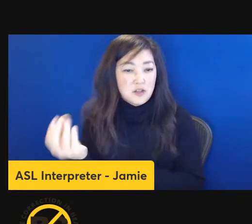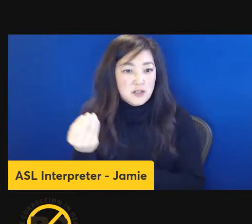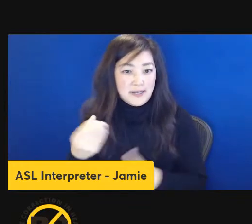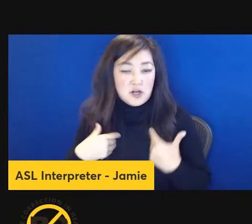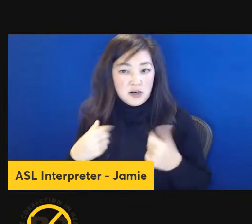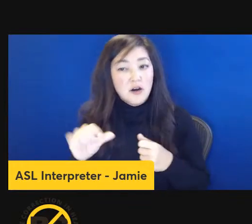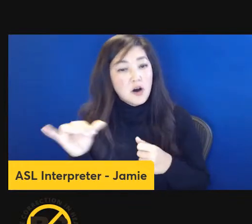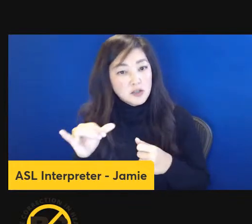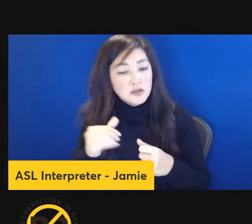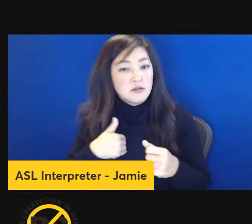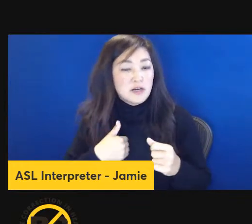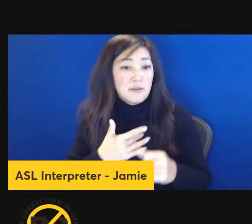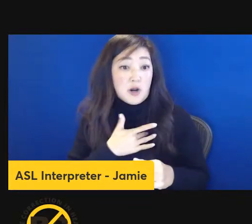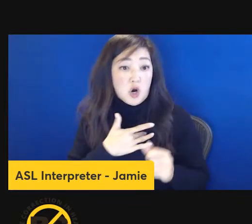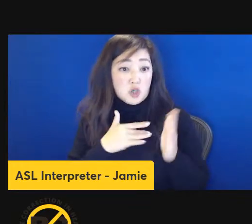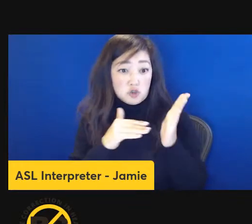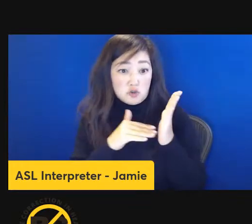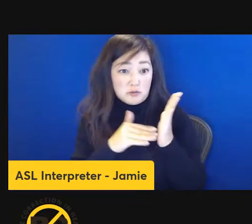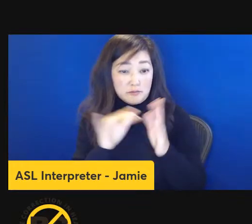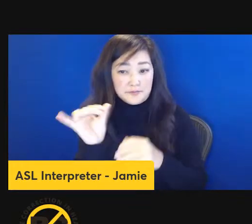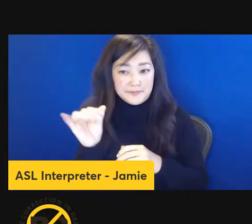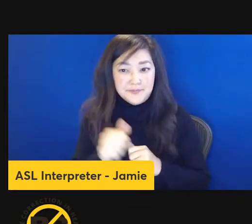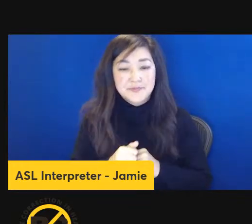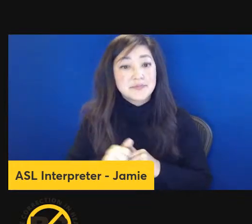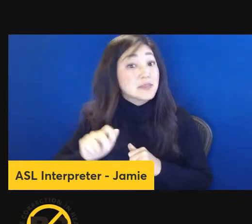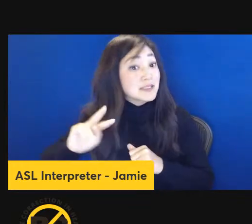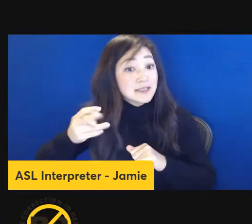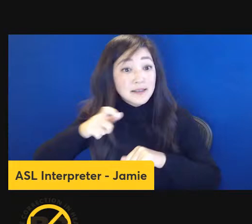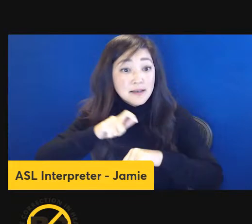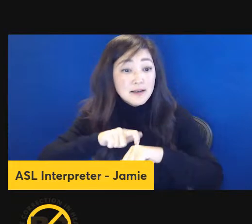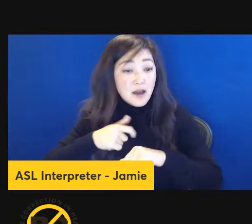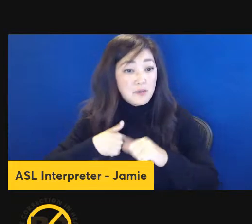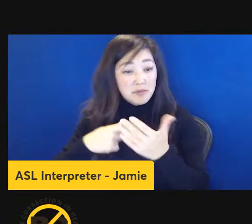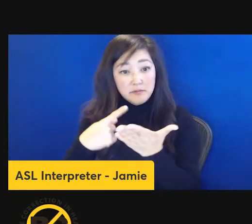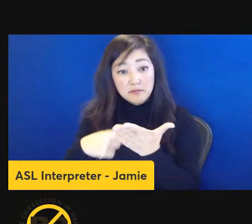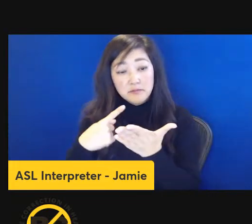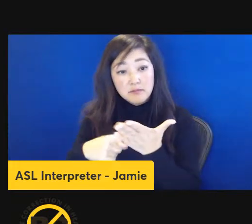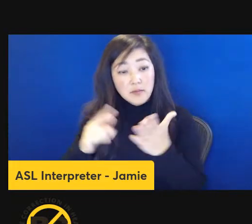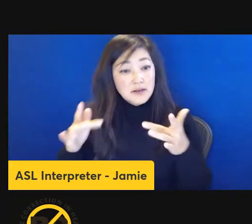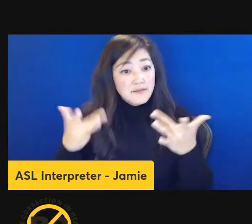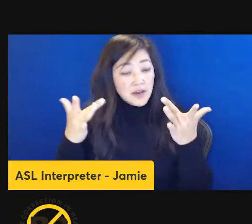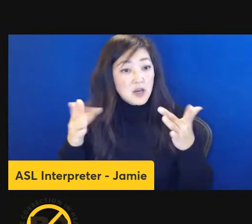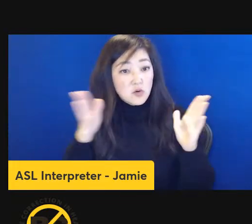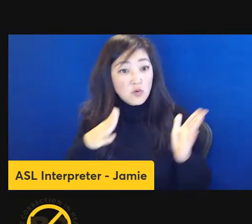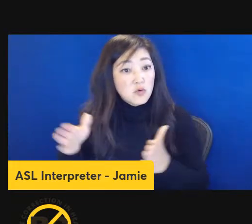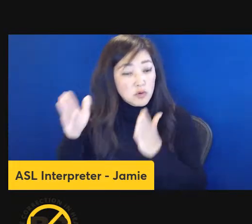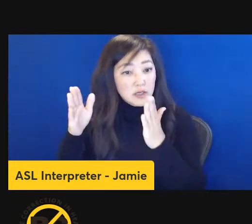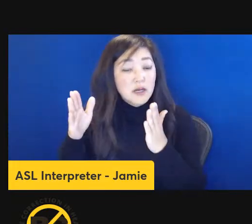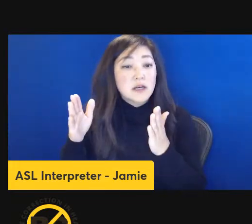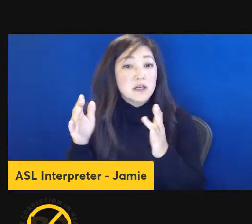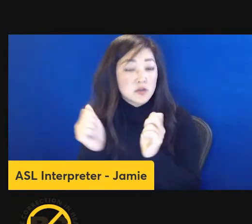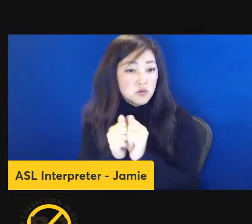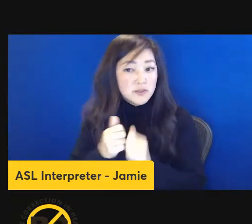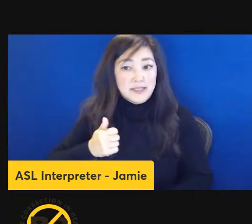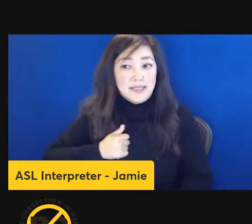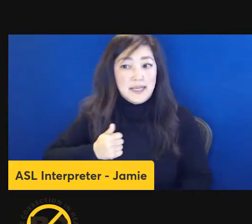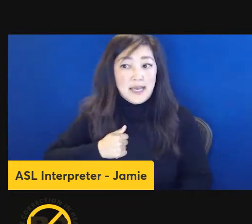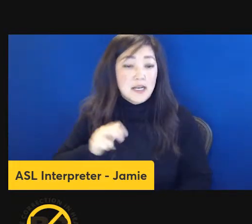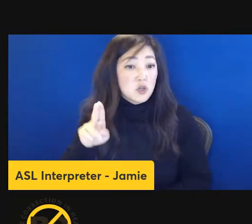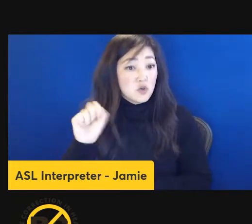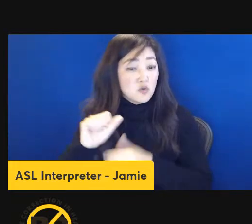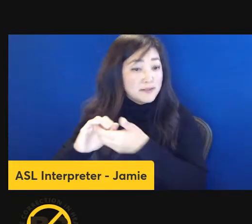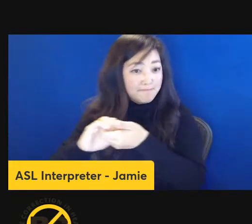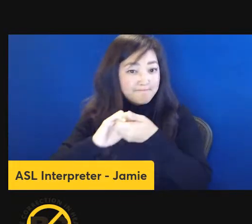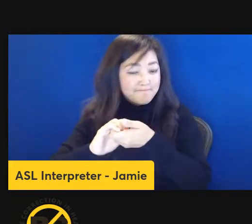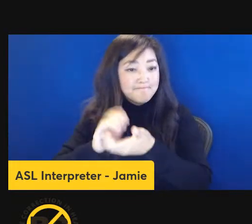cardiologist. This is the second time I've spoken at an event organized with the Canada-US Coalition to End